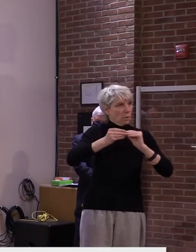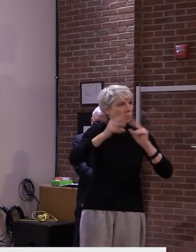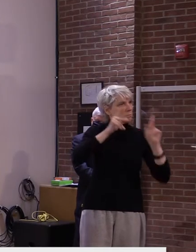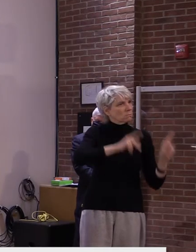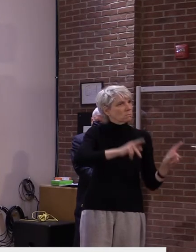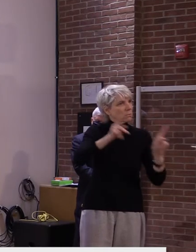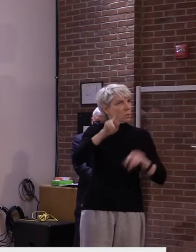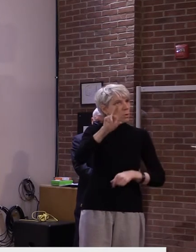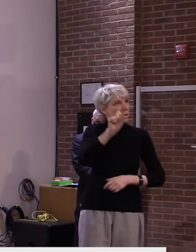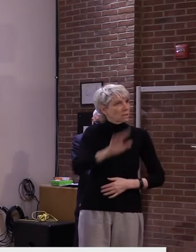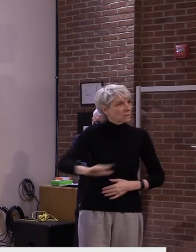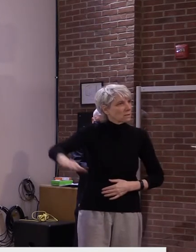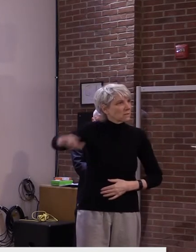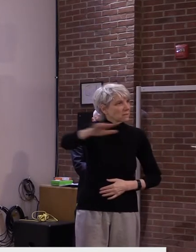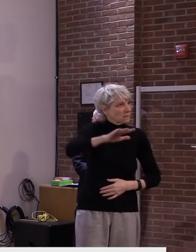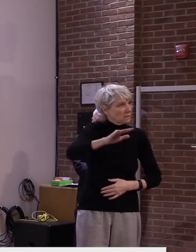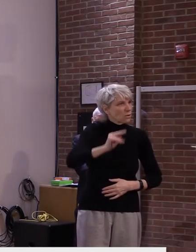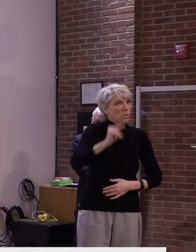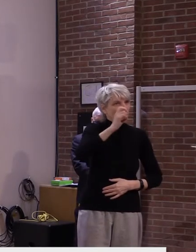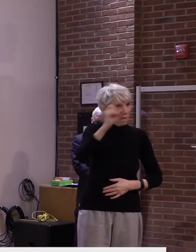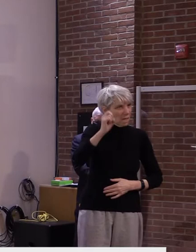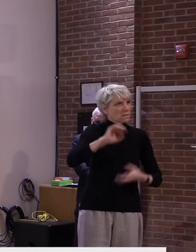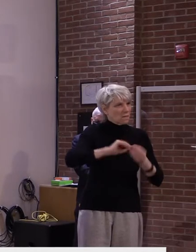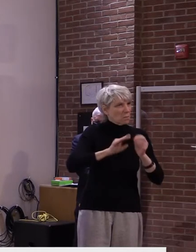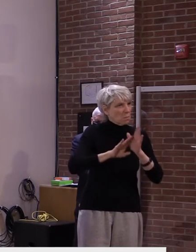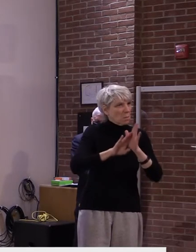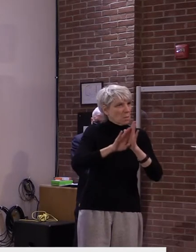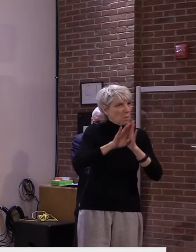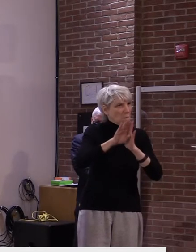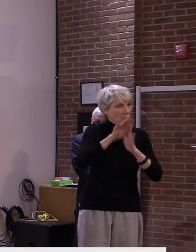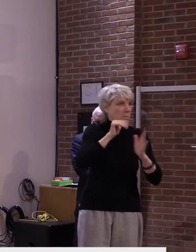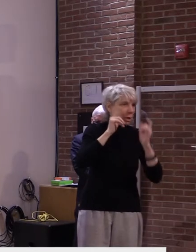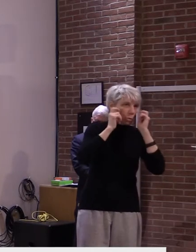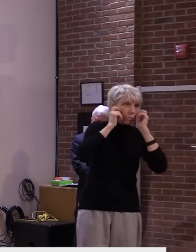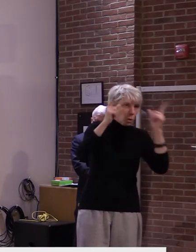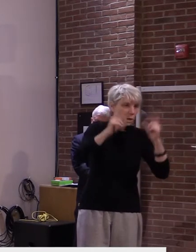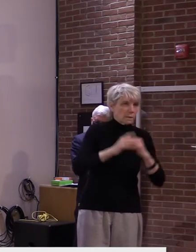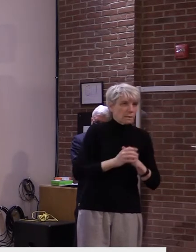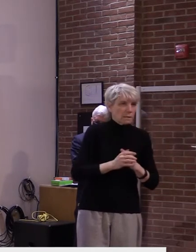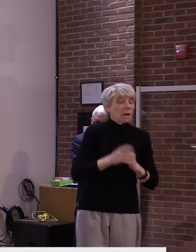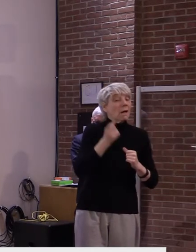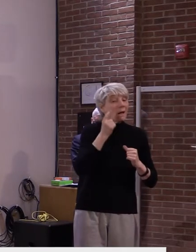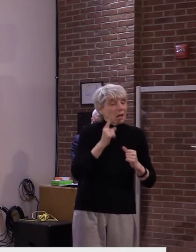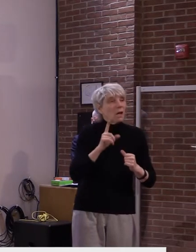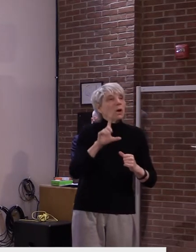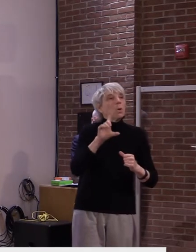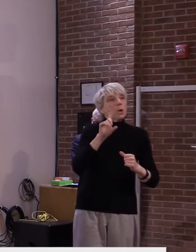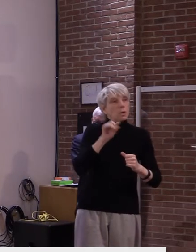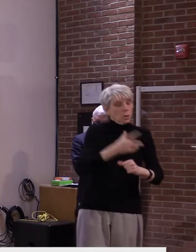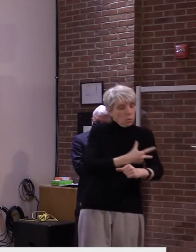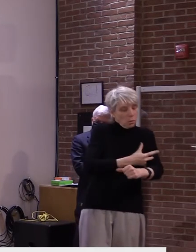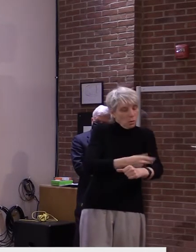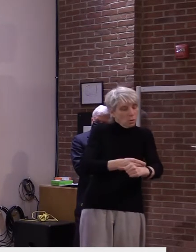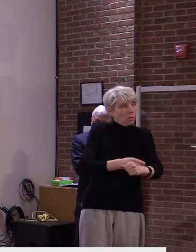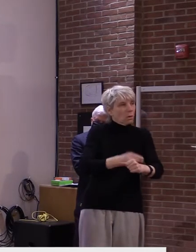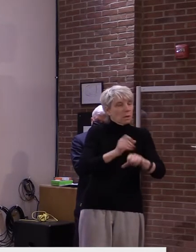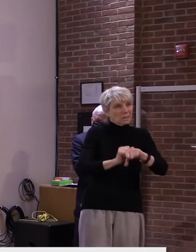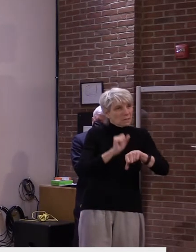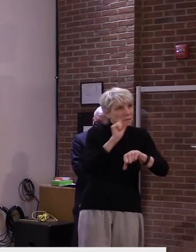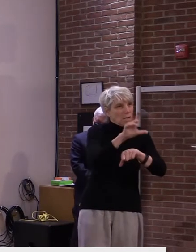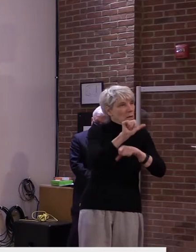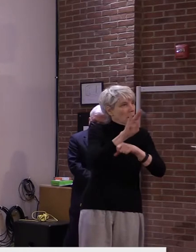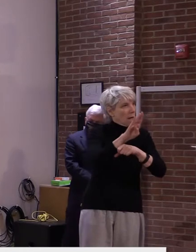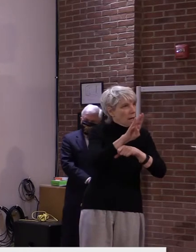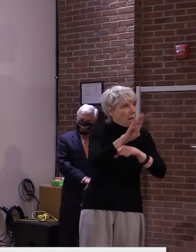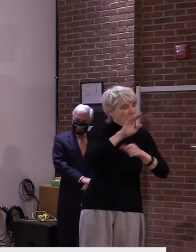the region. We are in the process of submitting specimens from cases for genomic sequencing to